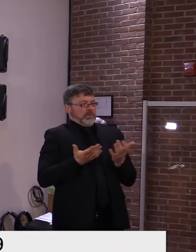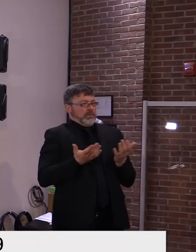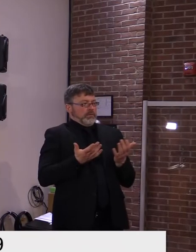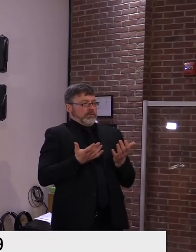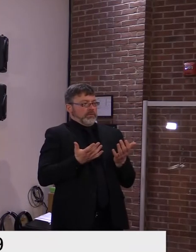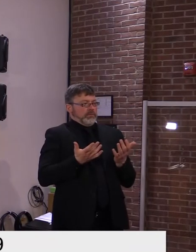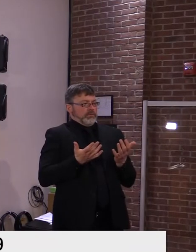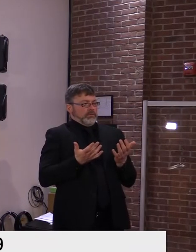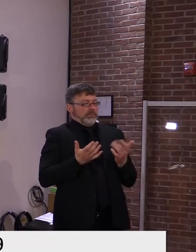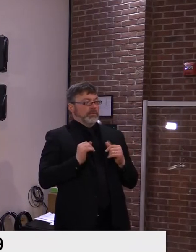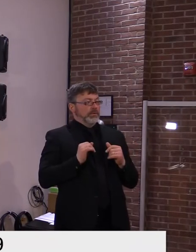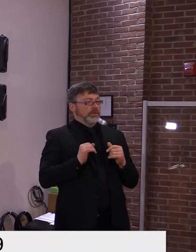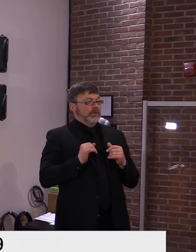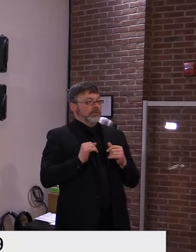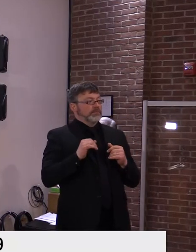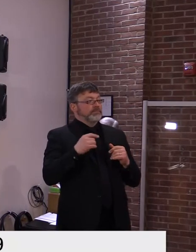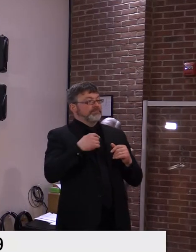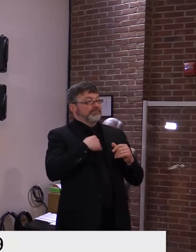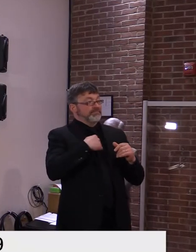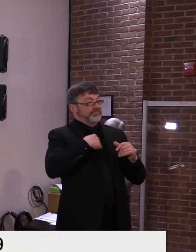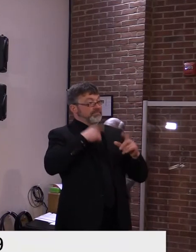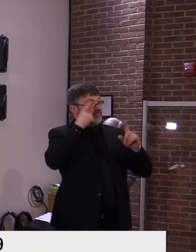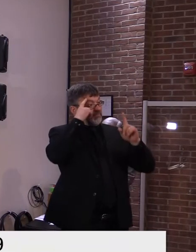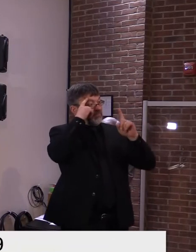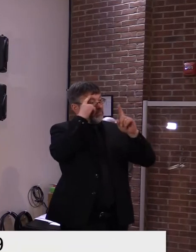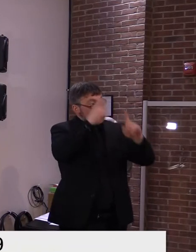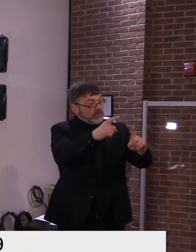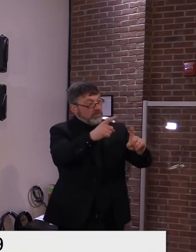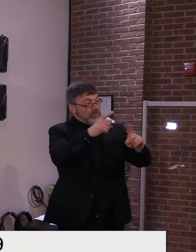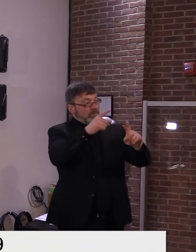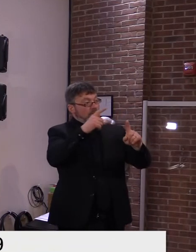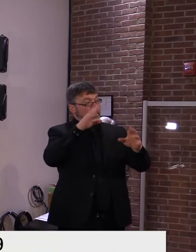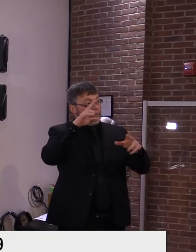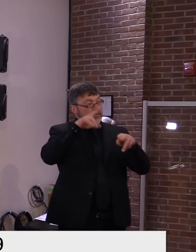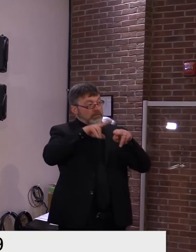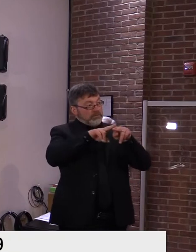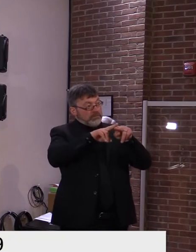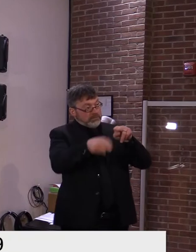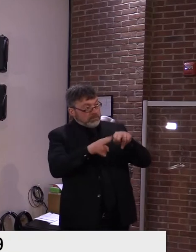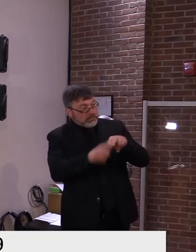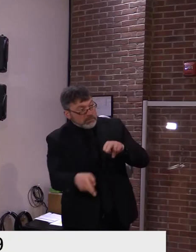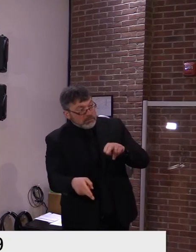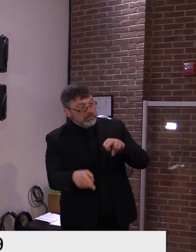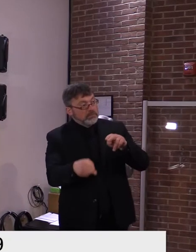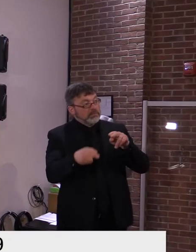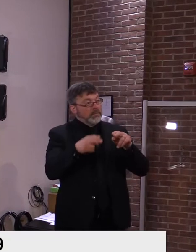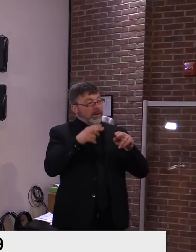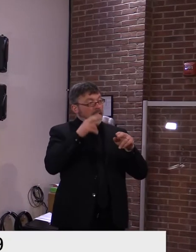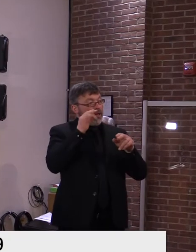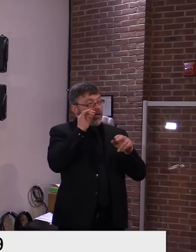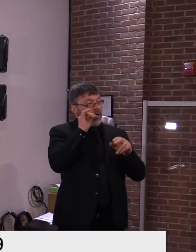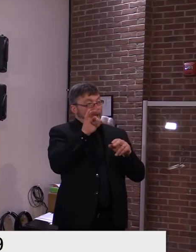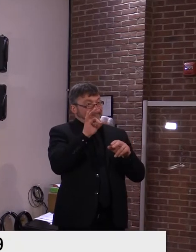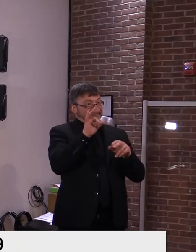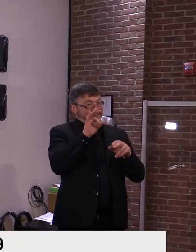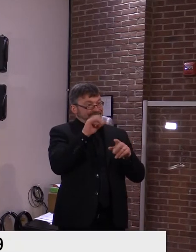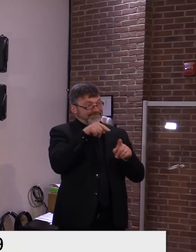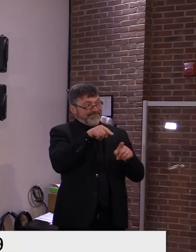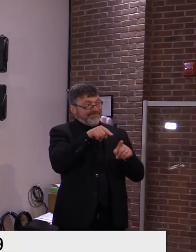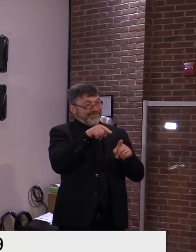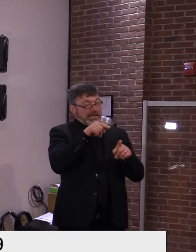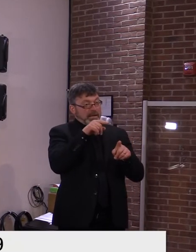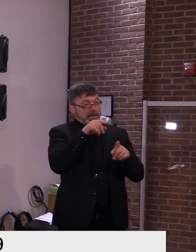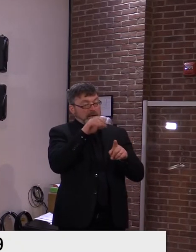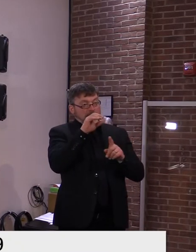rate of opioid overdoses that are unintentional causing death has been a priority for